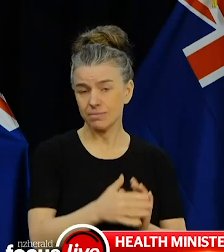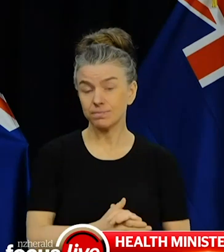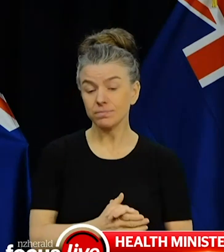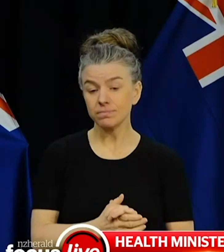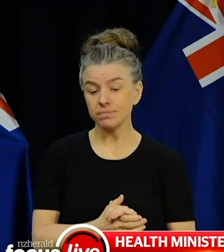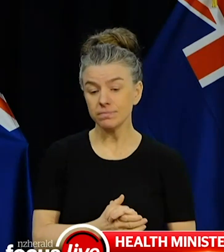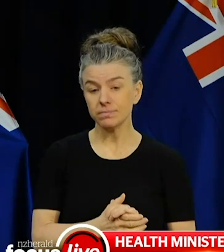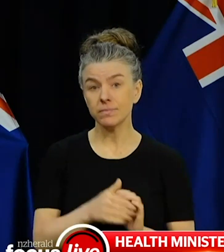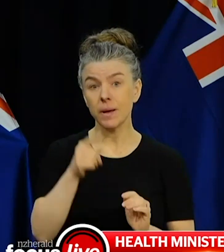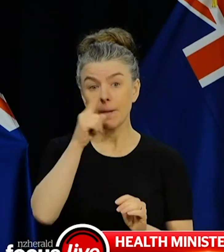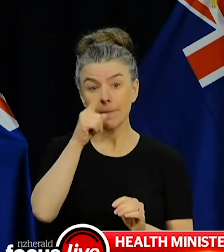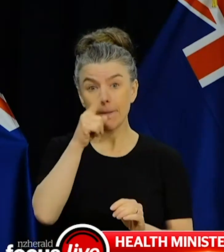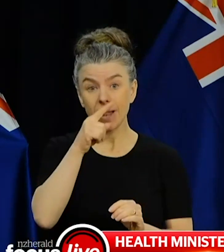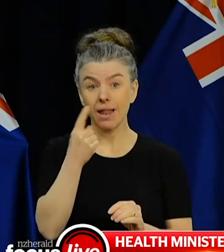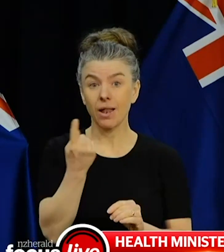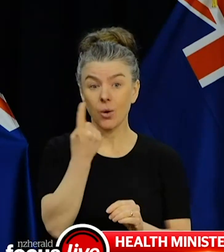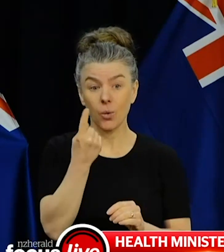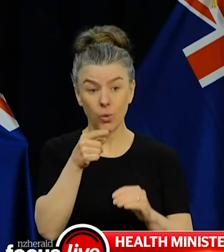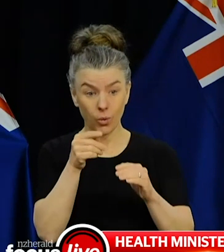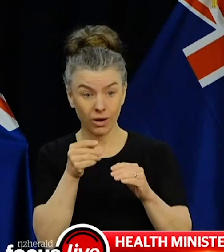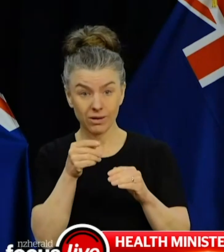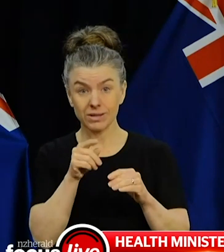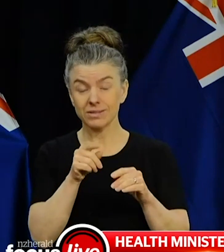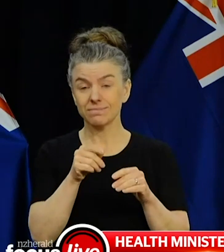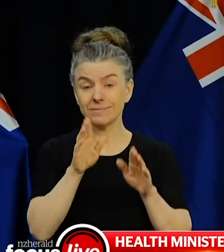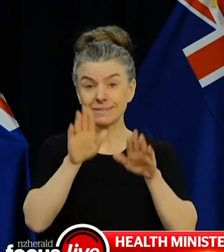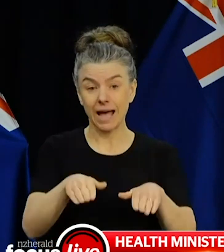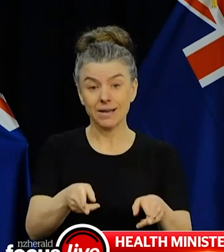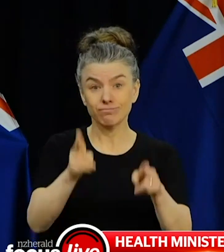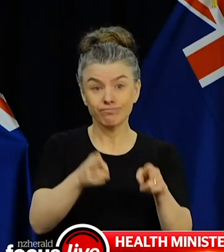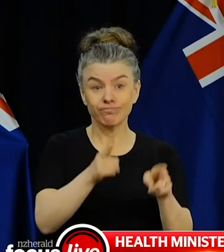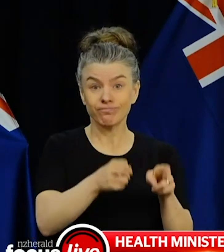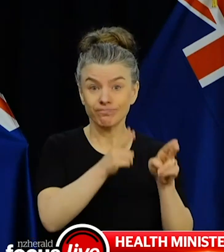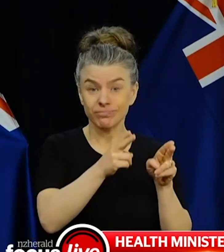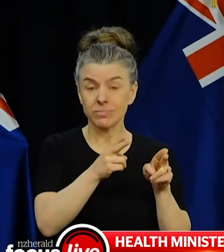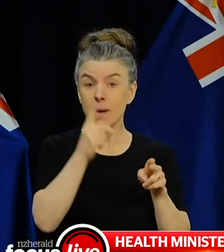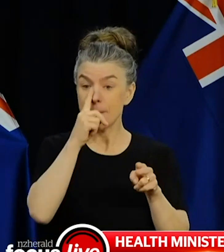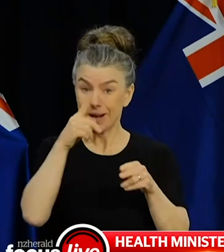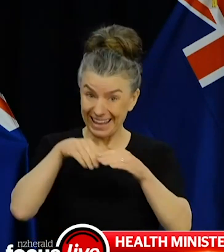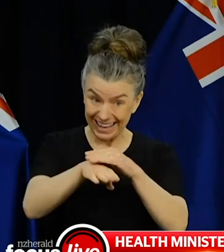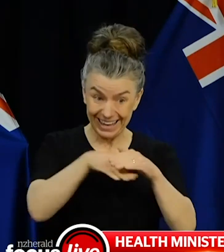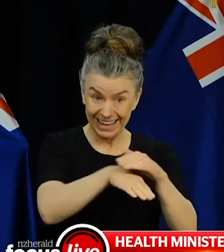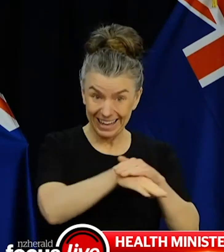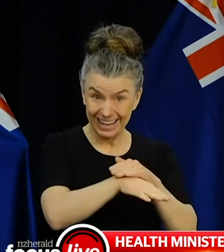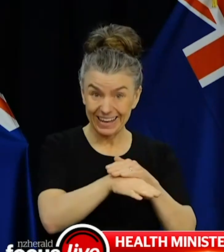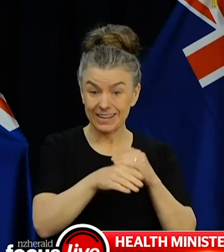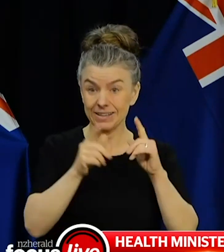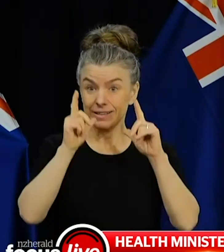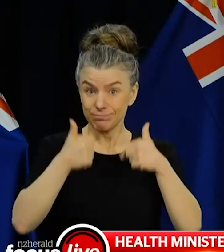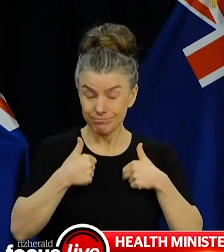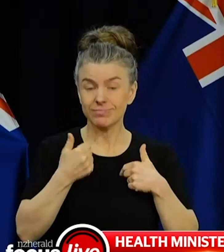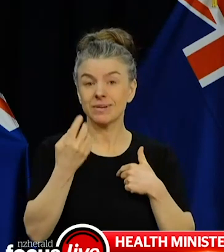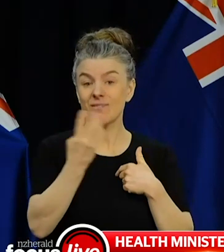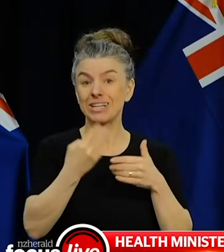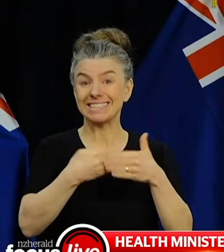supports available to people in these facilities, there's a reminder that all people that enter managed isolation receive a health assessment